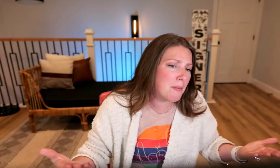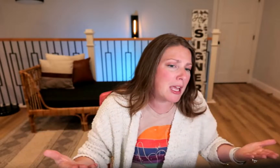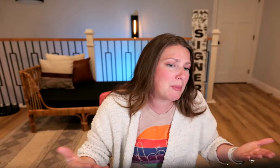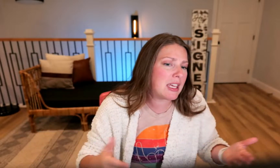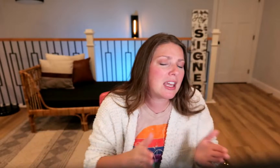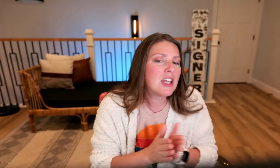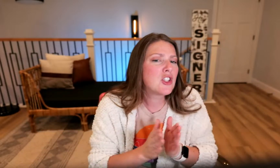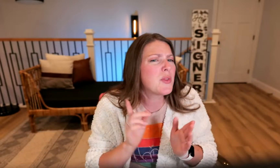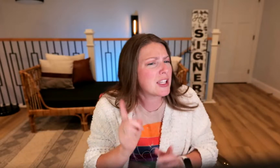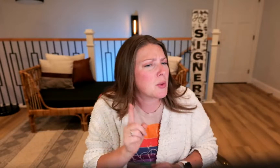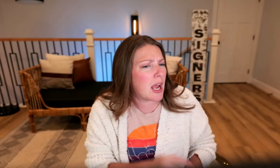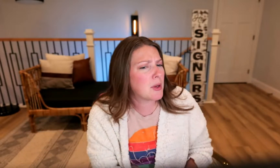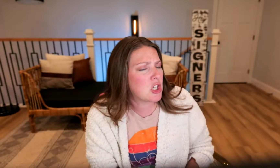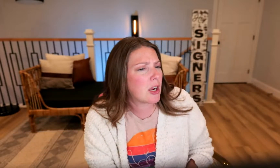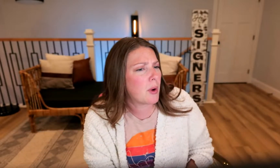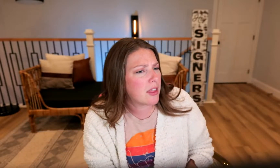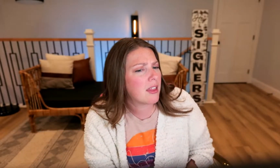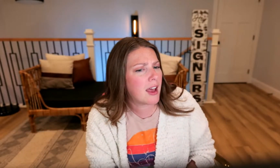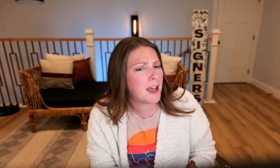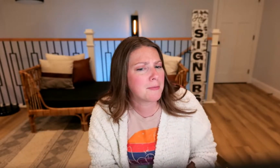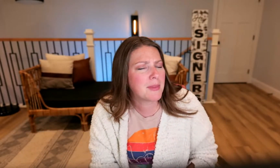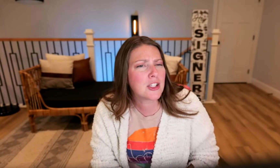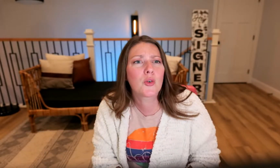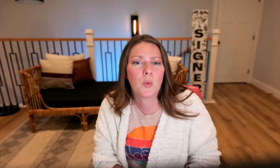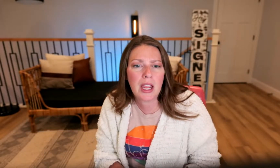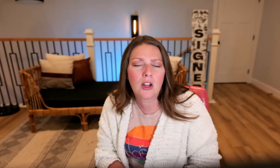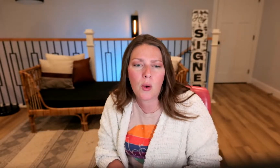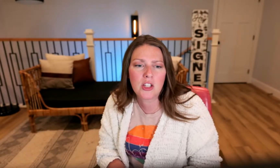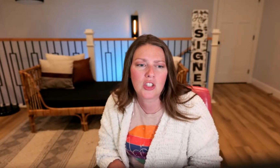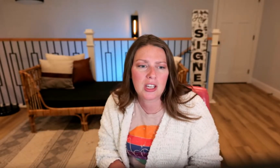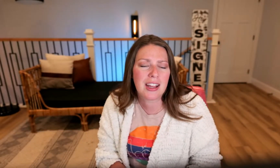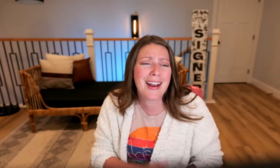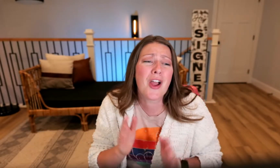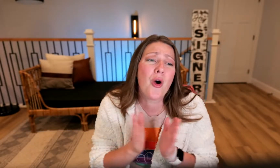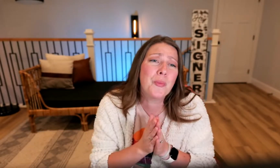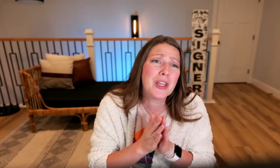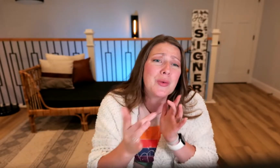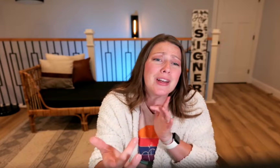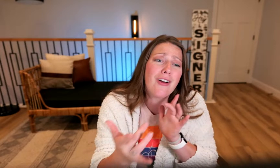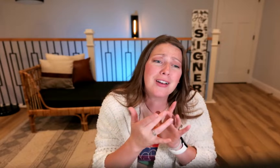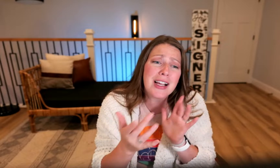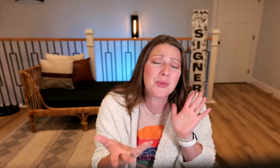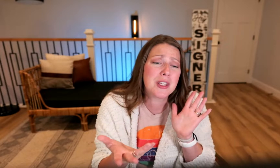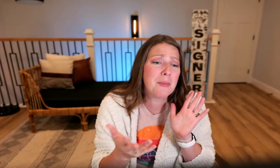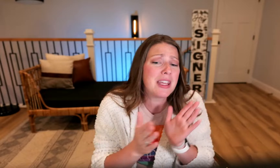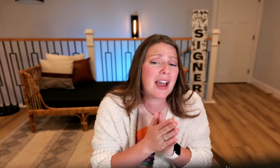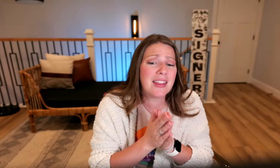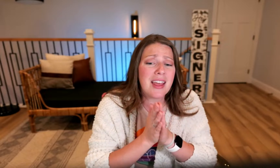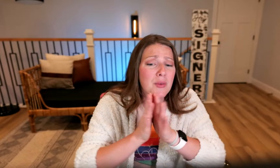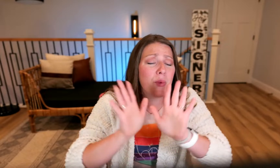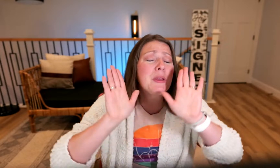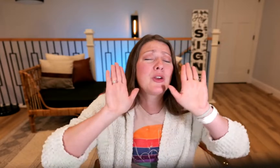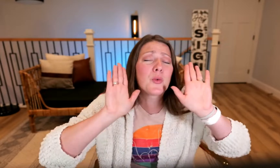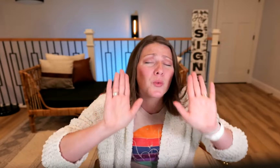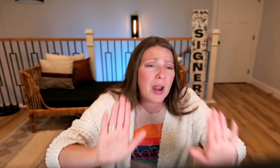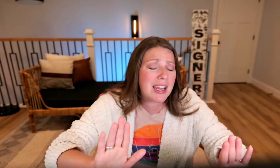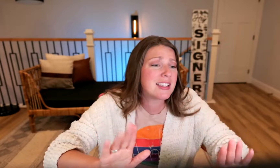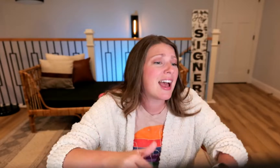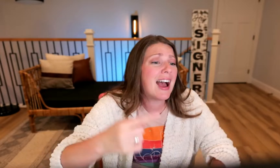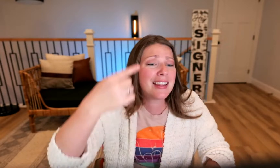might be. So that's what I would check with. That's a great question. And I hope that you get in contact with somebody. That would be great. I think